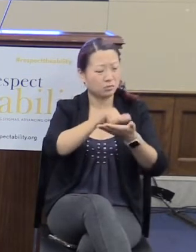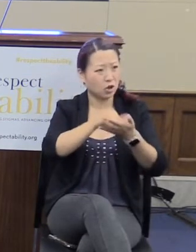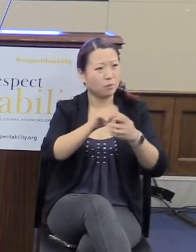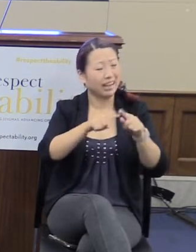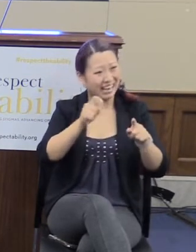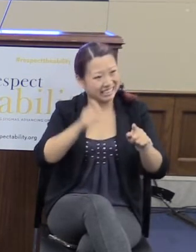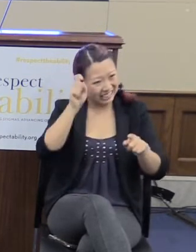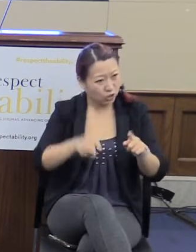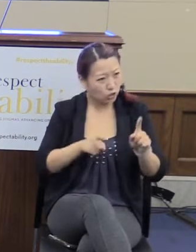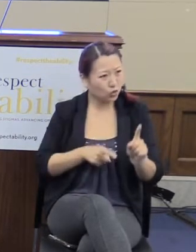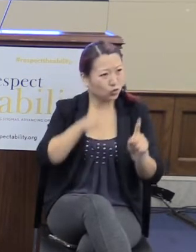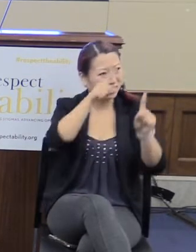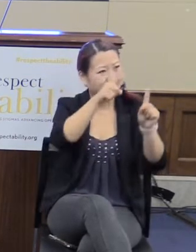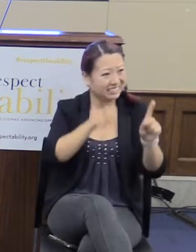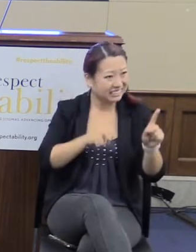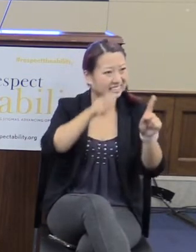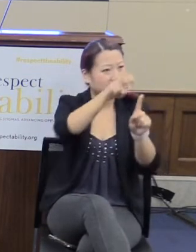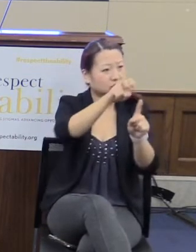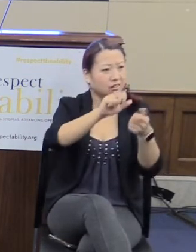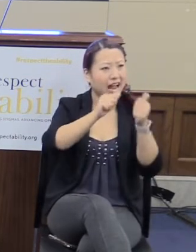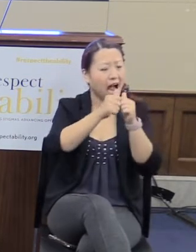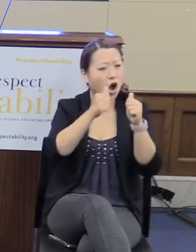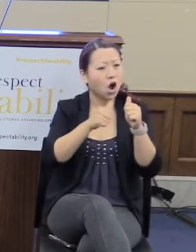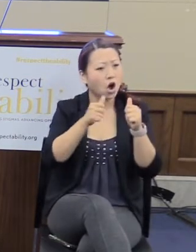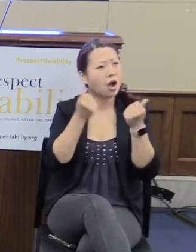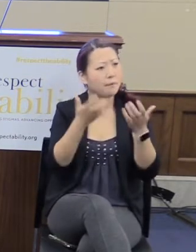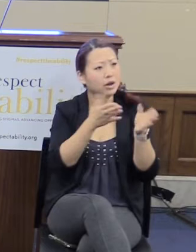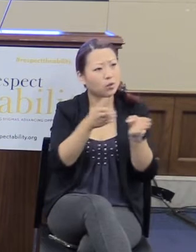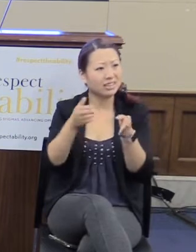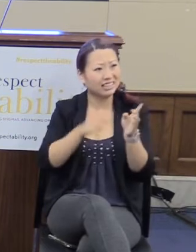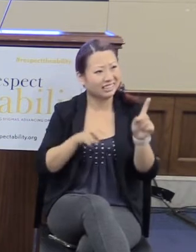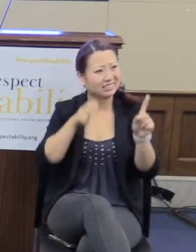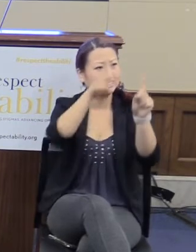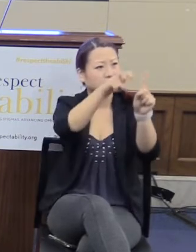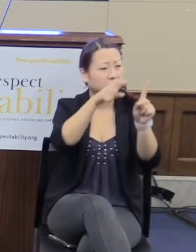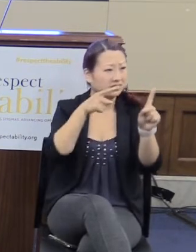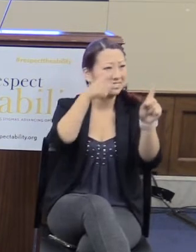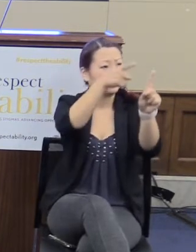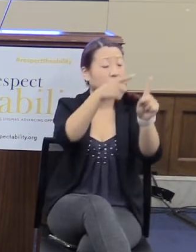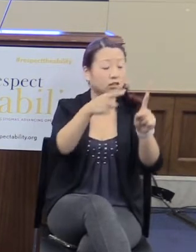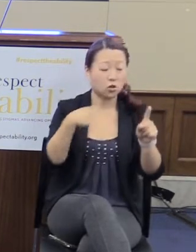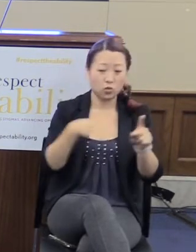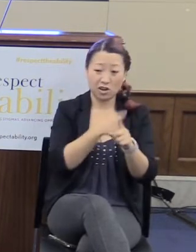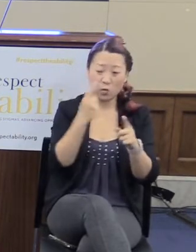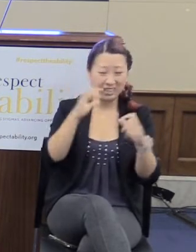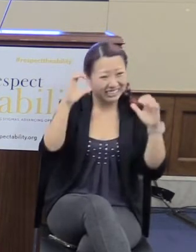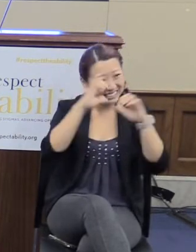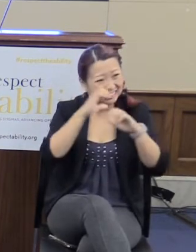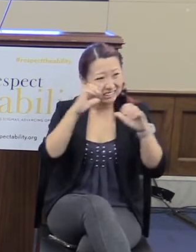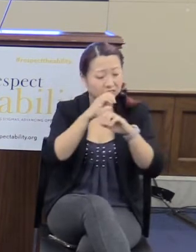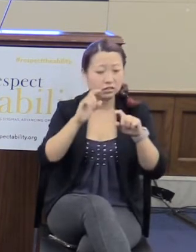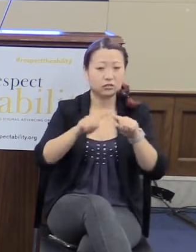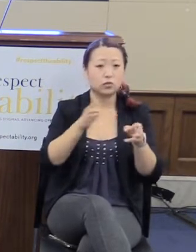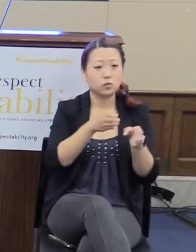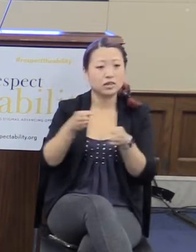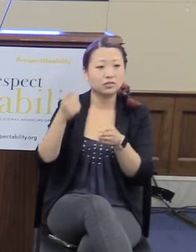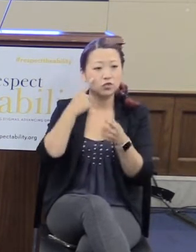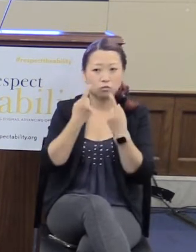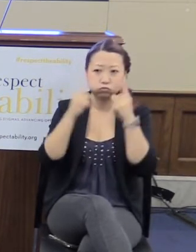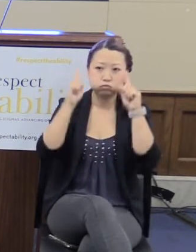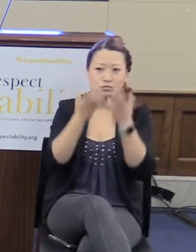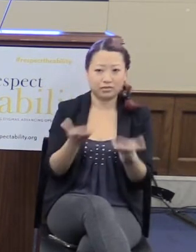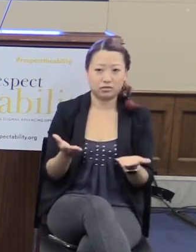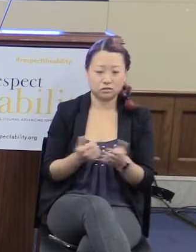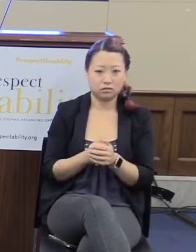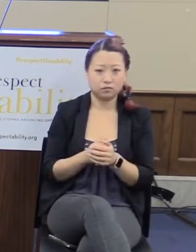do it? And we find a way. And we're constantly finding ways to get things accomplished. And